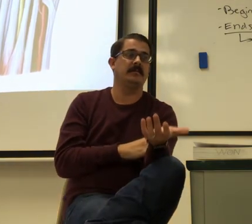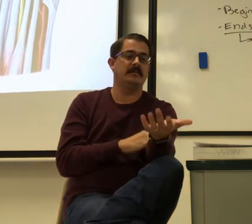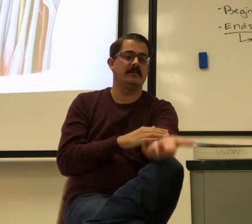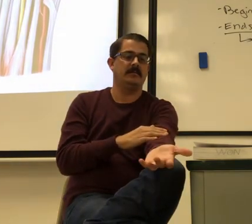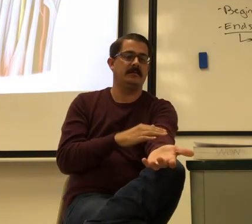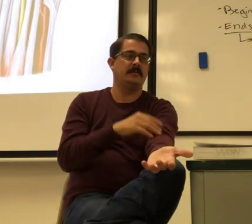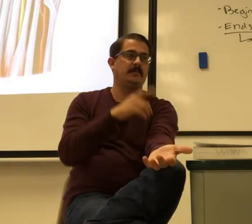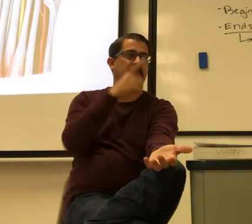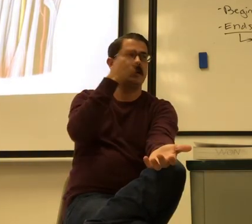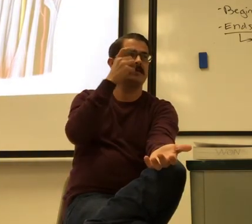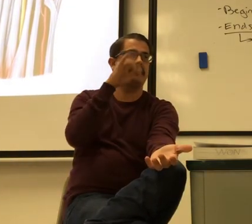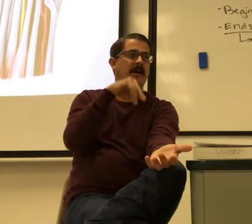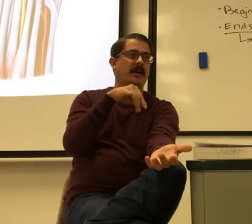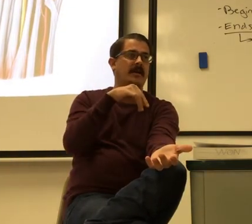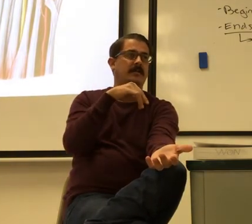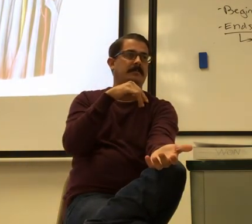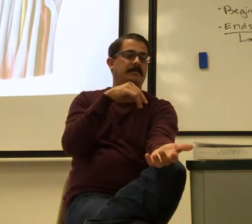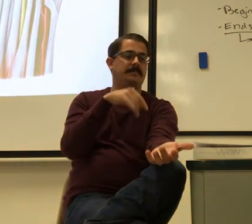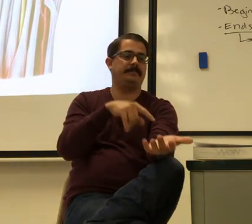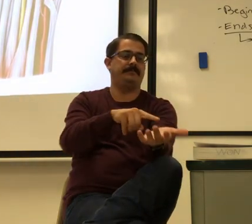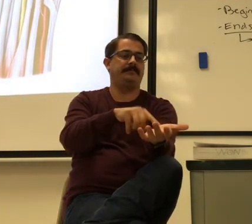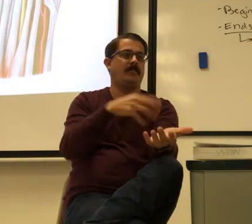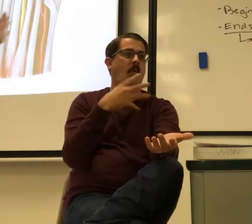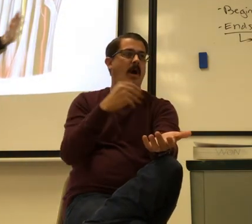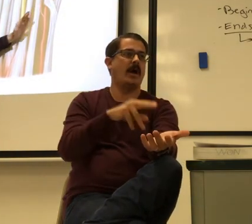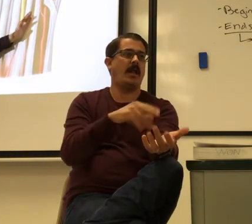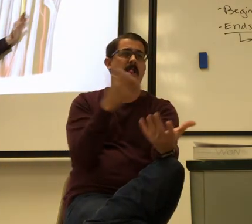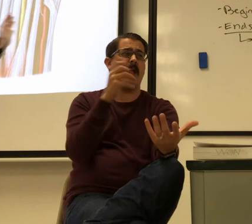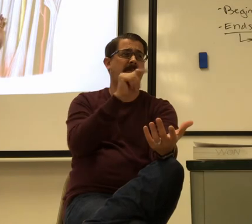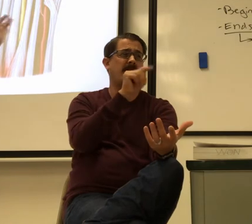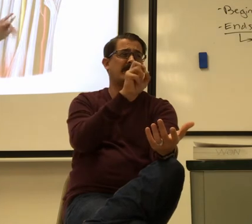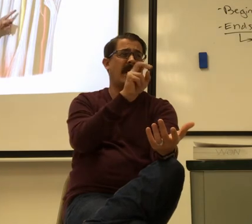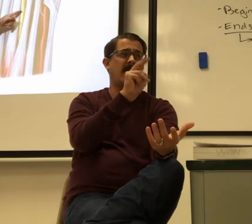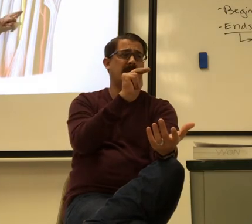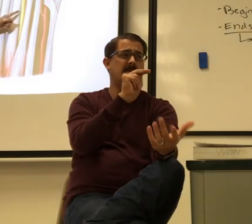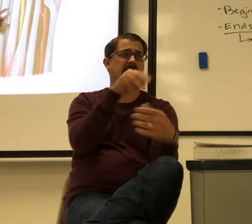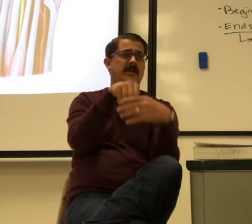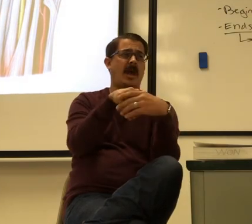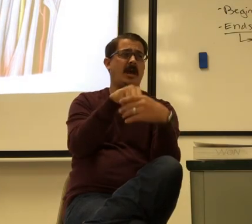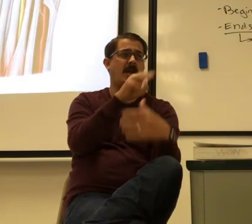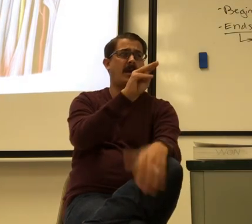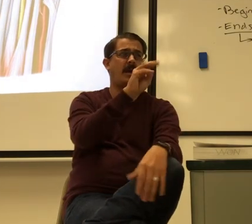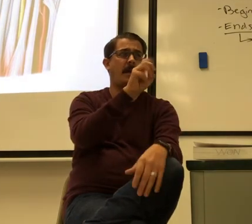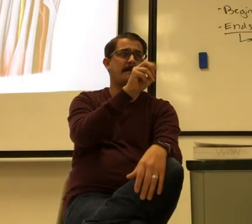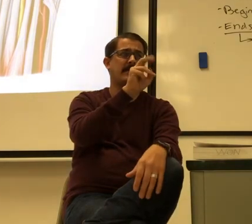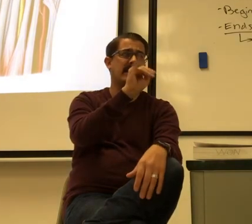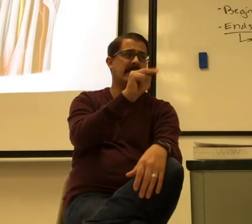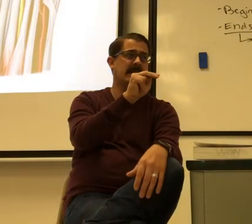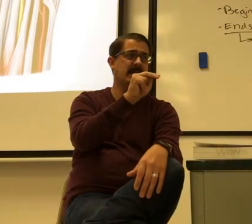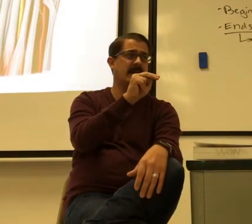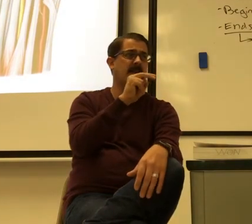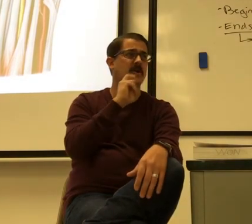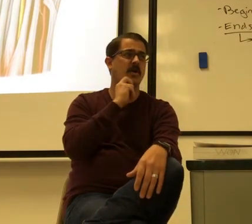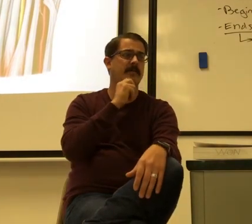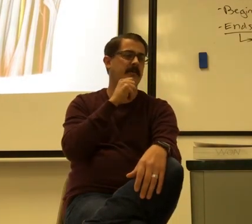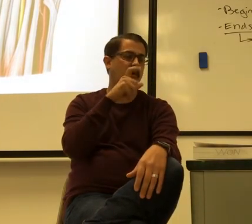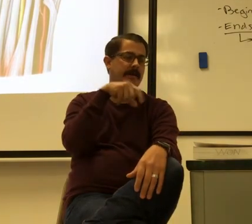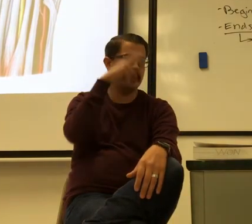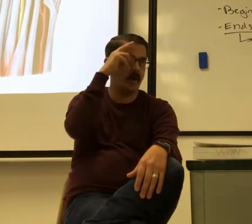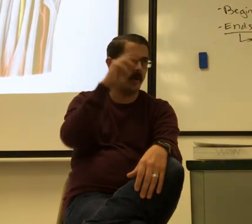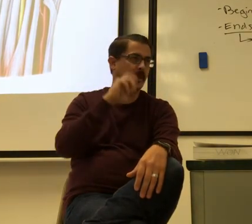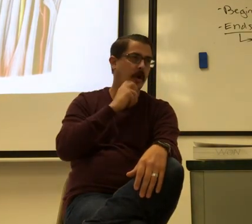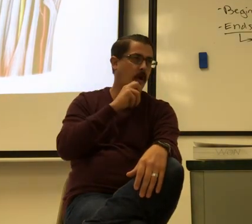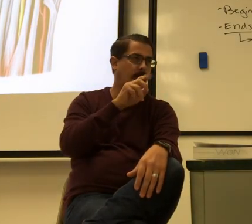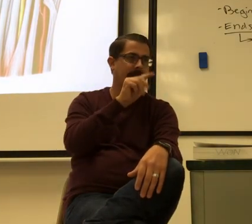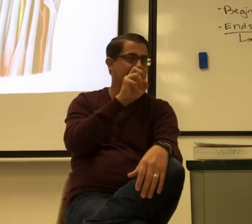and that's ulnar artery. Okay. There's a lot of tendons in here. There's the median nerve and the ulnar nerve, but you don't have to know the nerves, or the